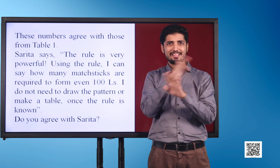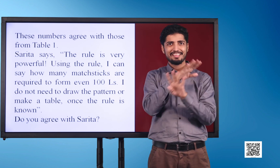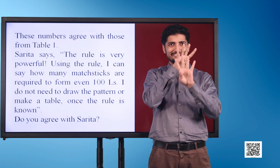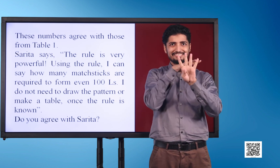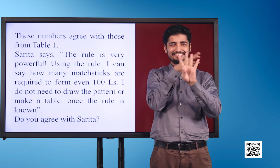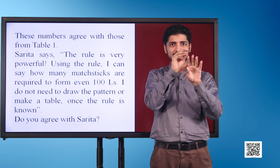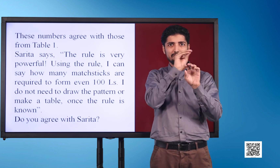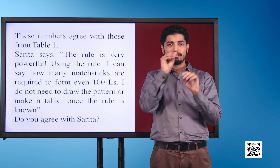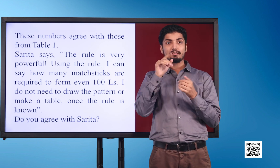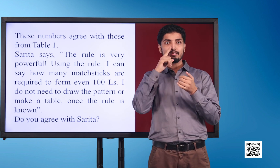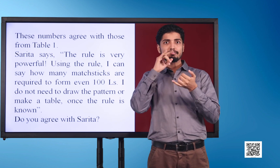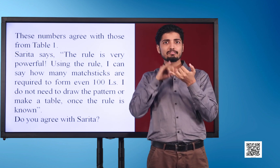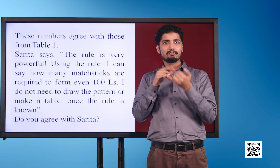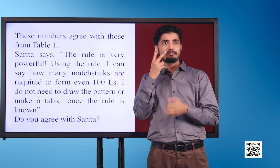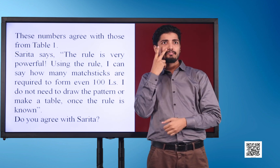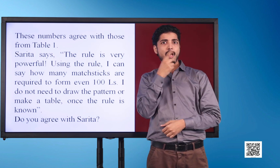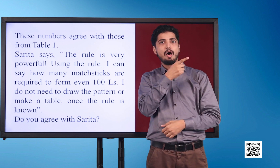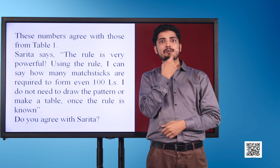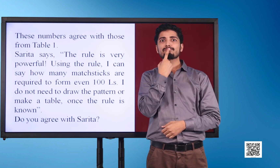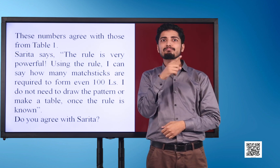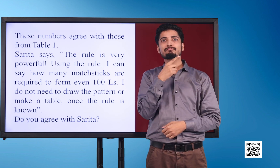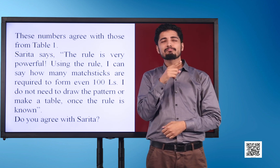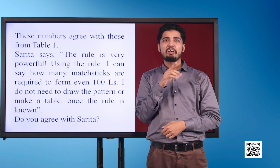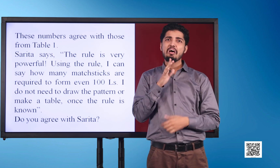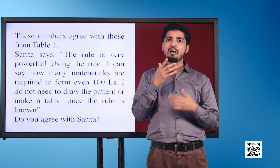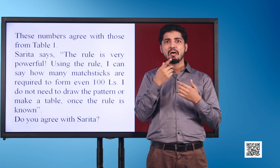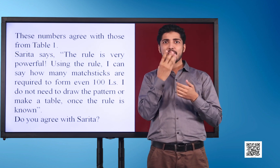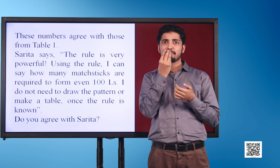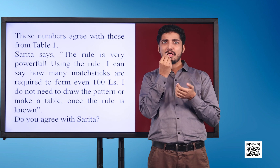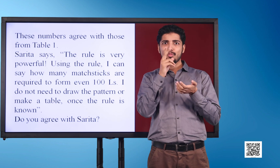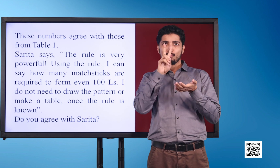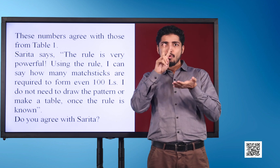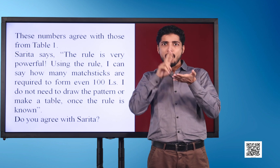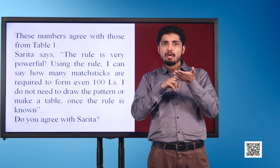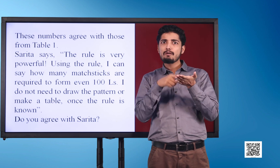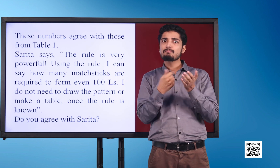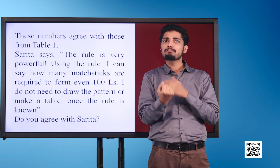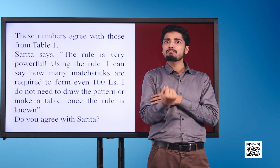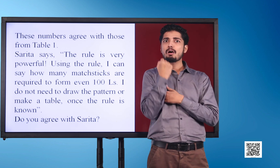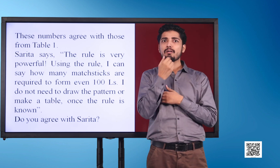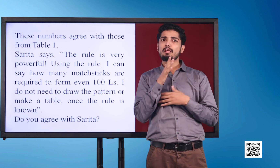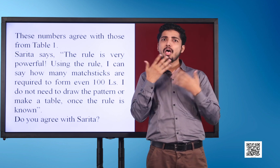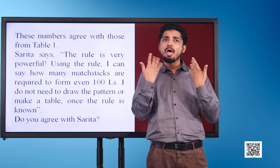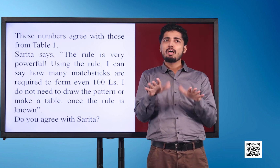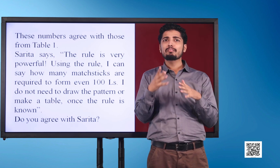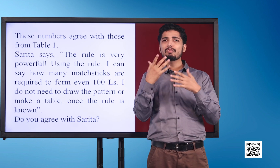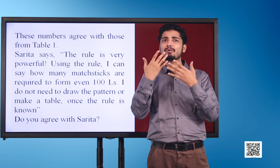1. Sarita says, the rule is very powerful. Using the rule, I can say how